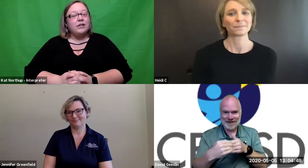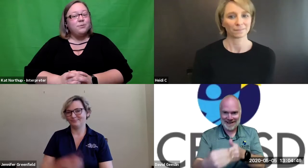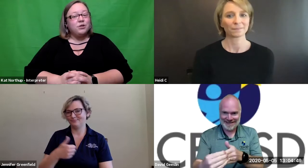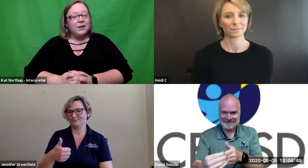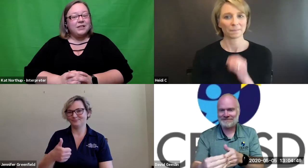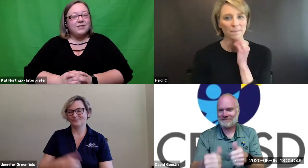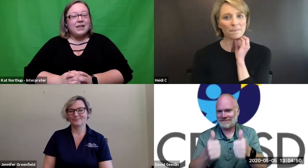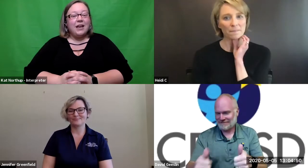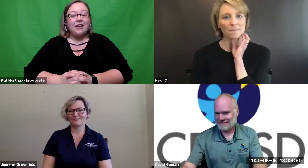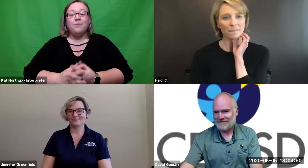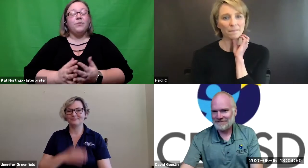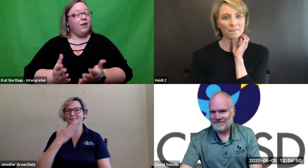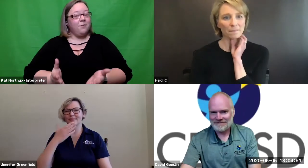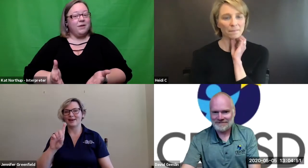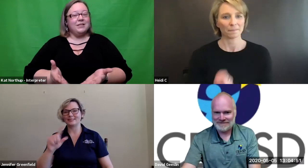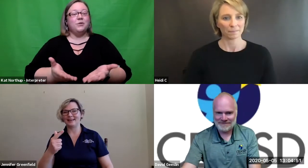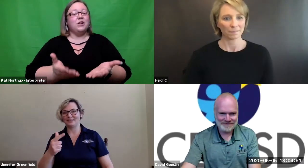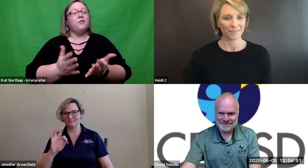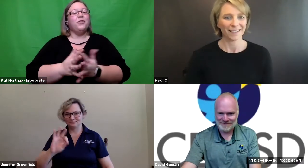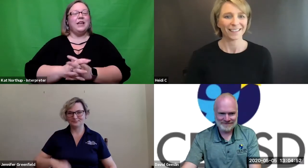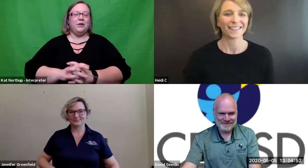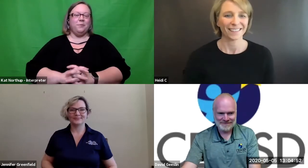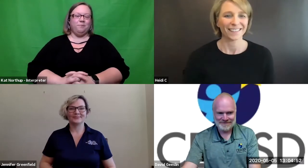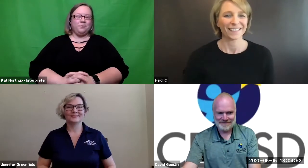of the various perspectives that come in.